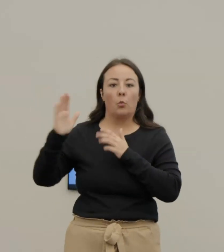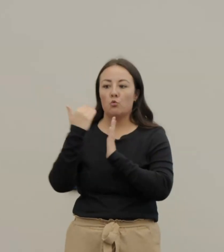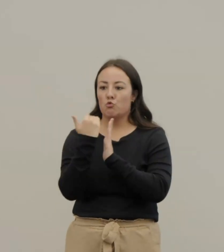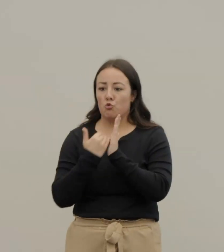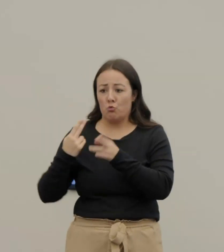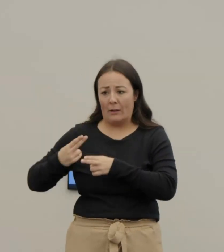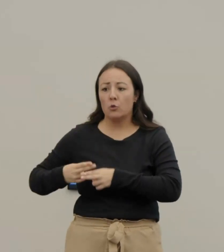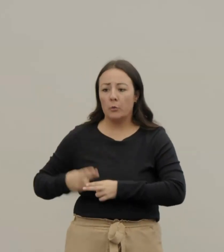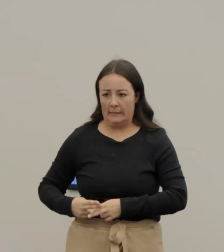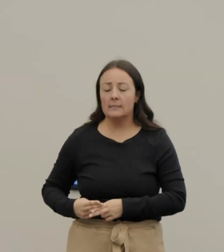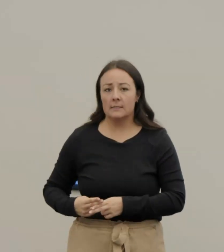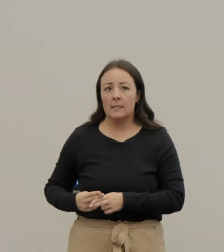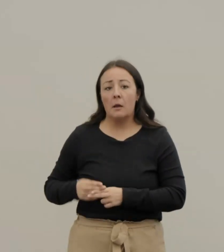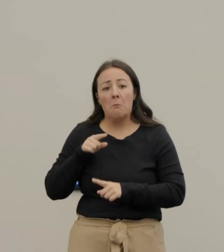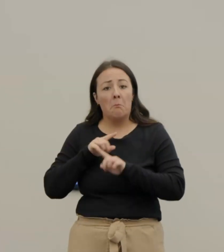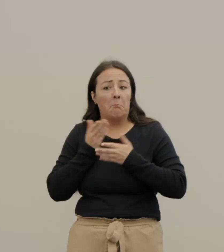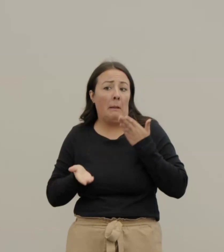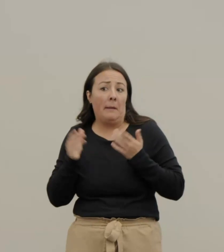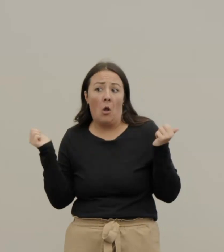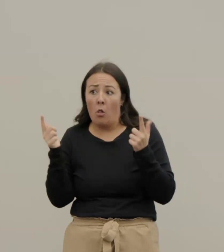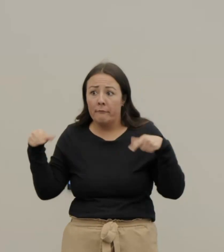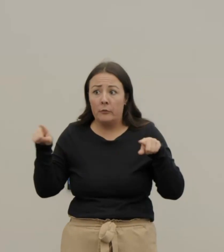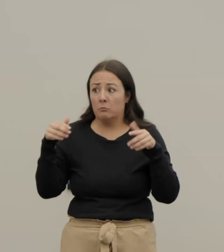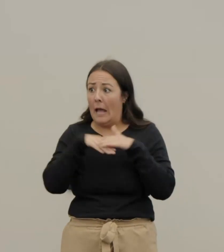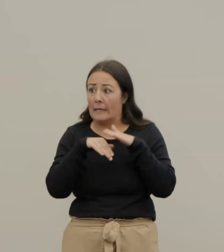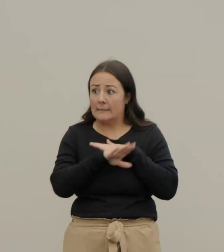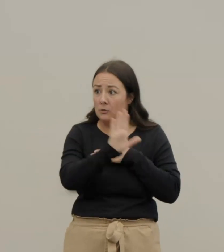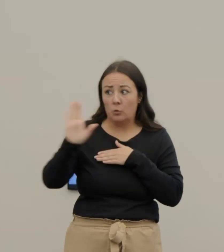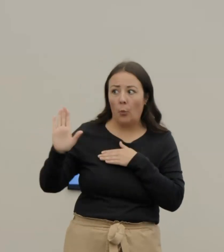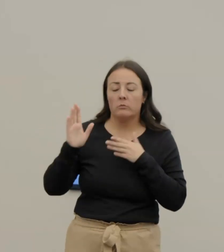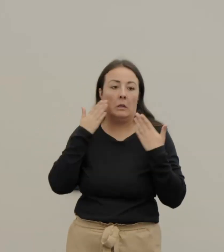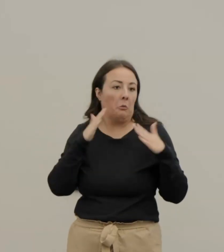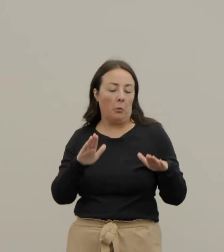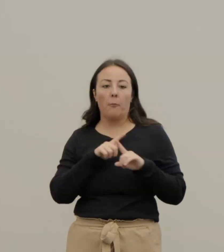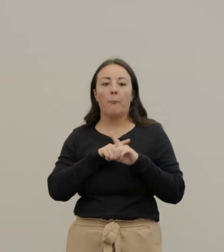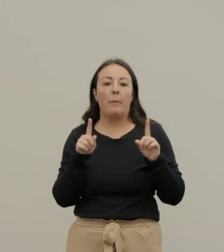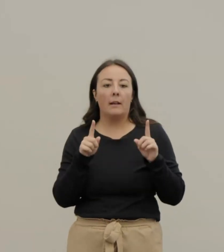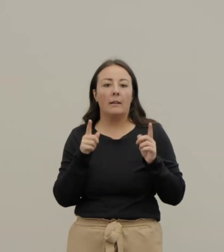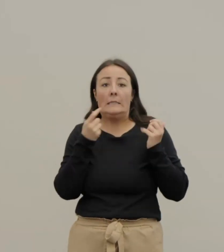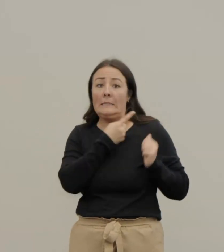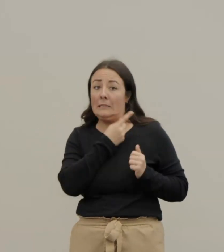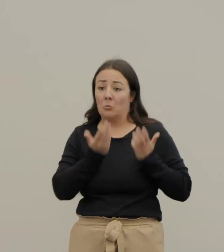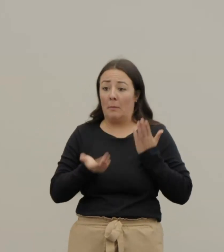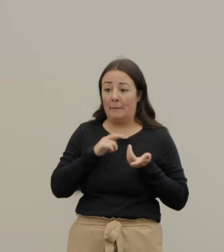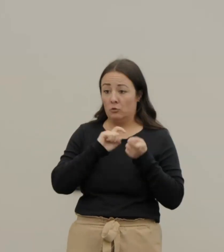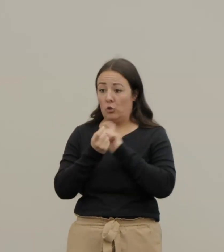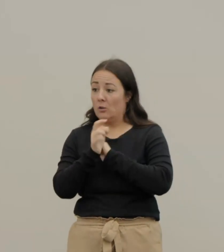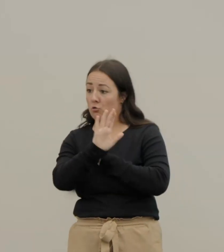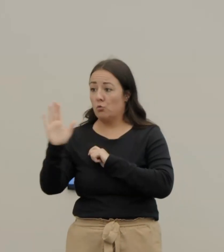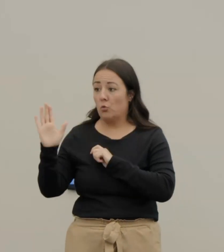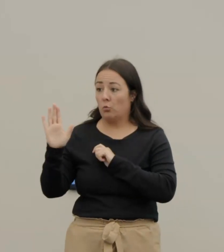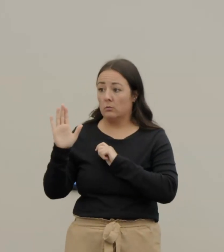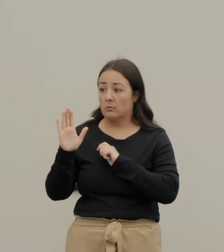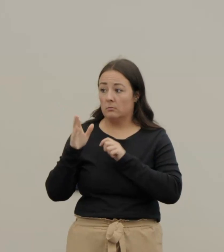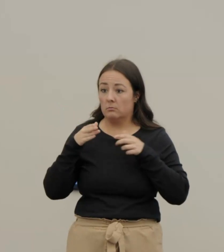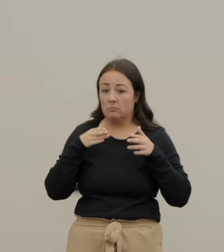perhaps. You all probably have access to it. But this may actually change the way you're organizing your file